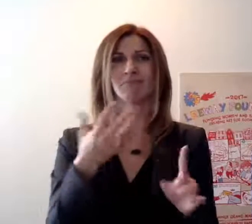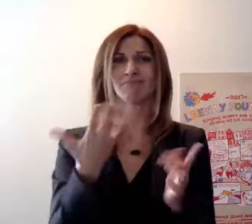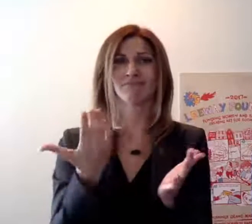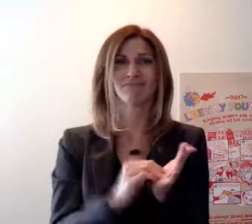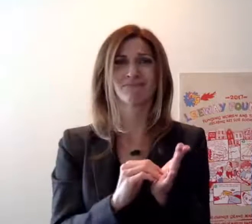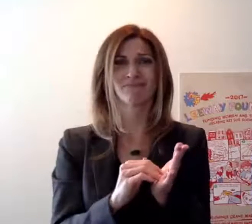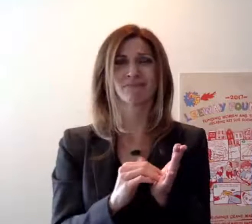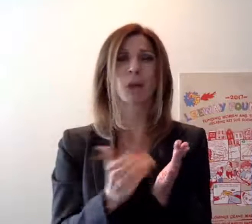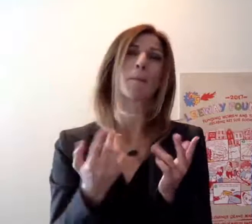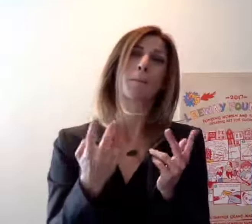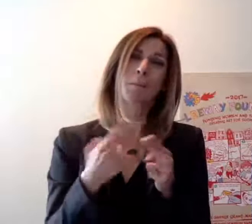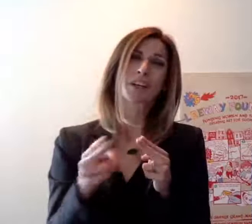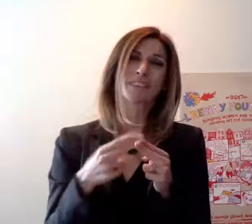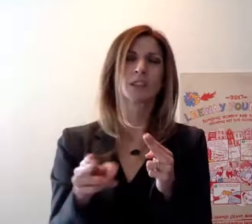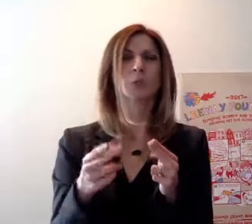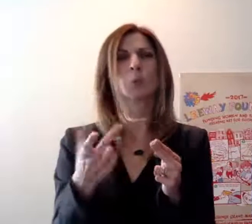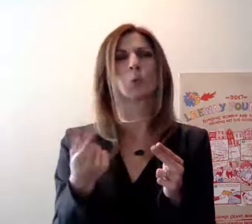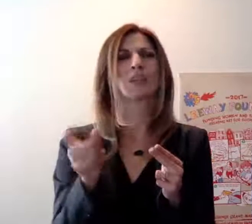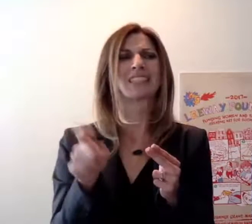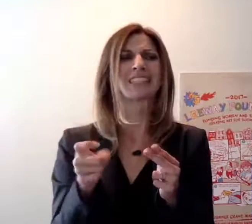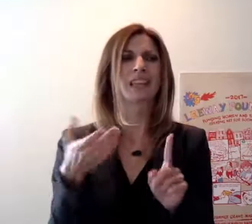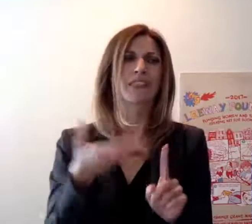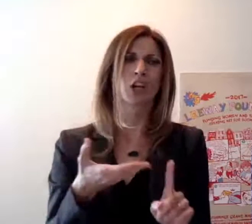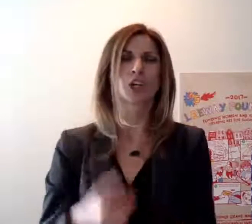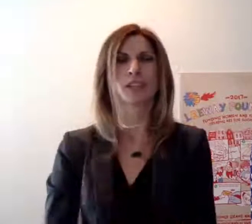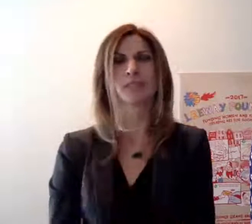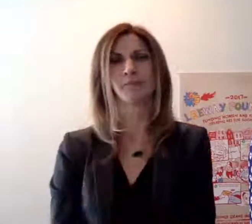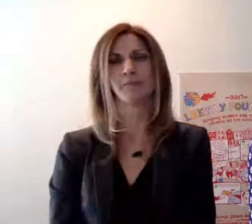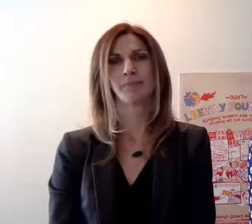briefly what is needed there?